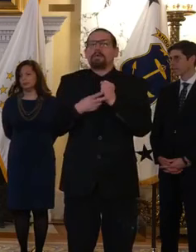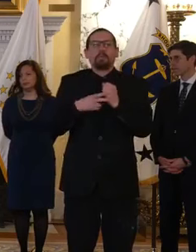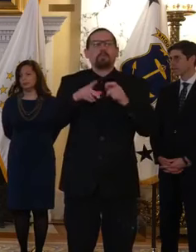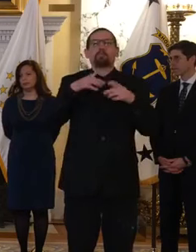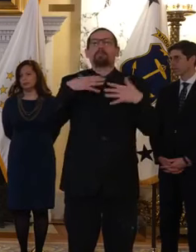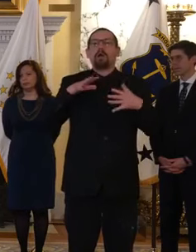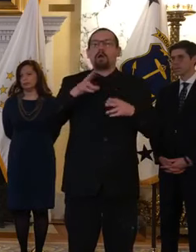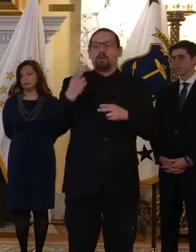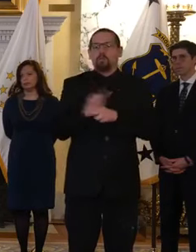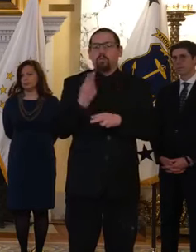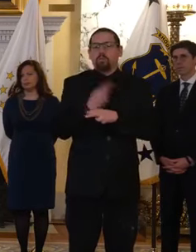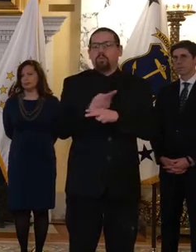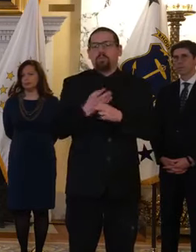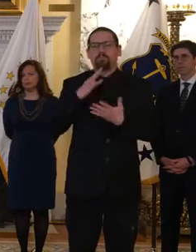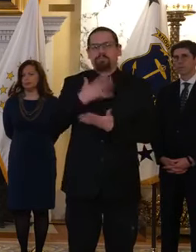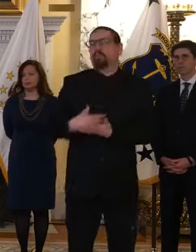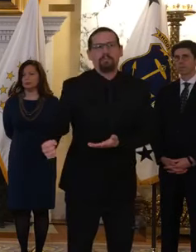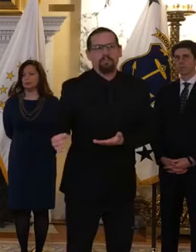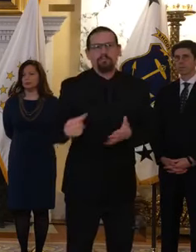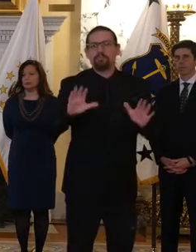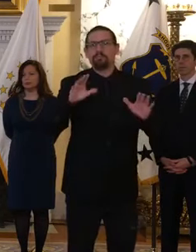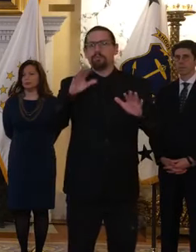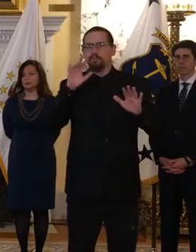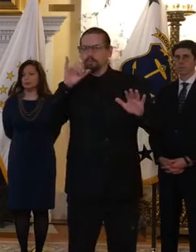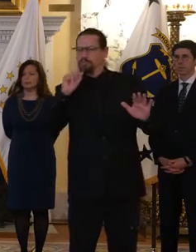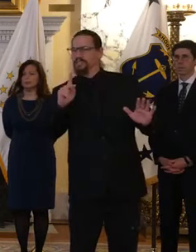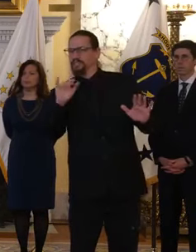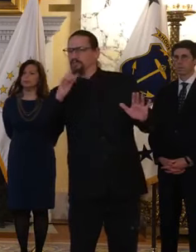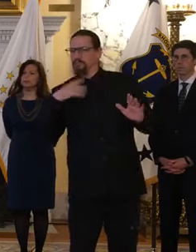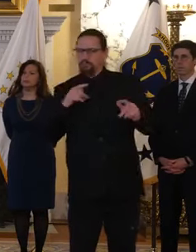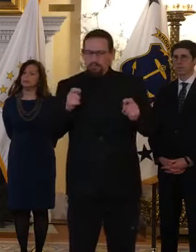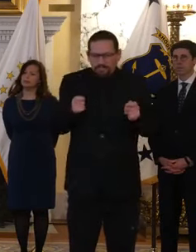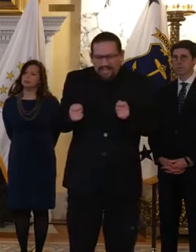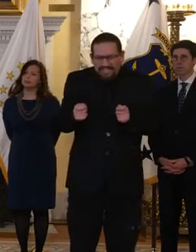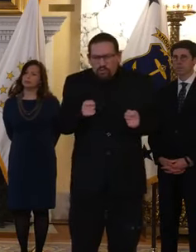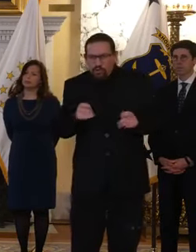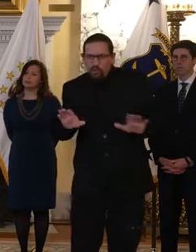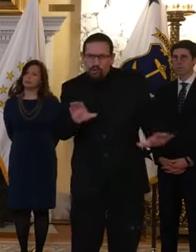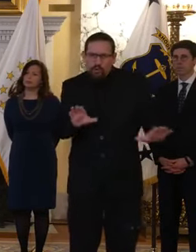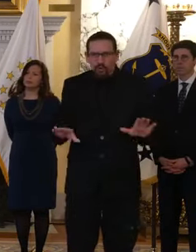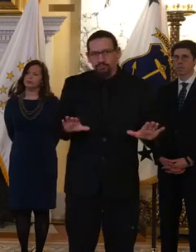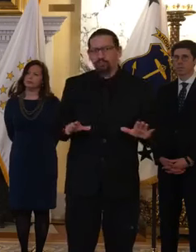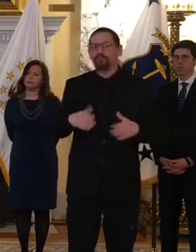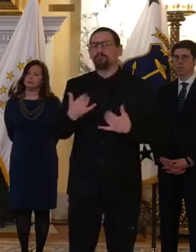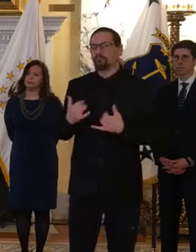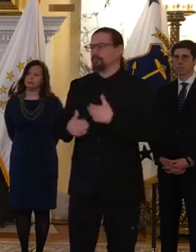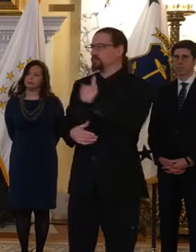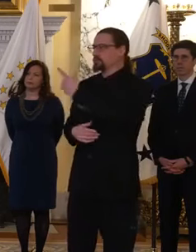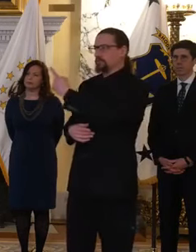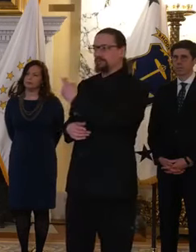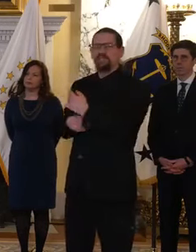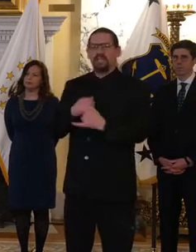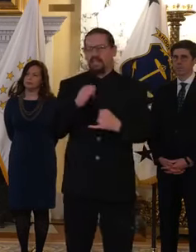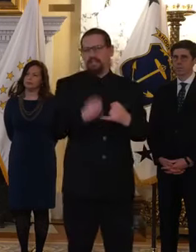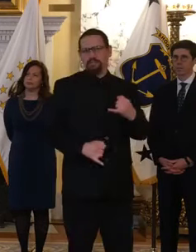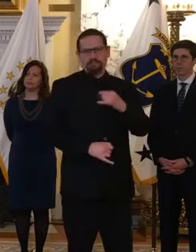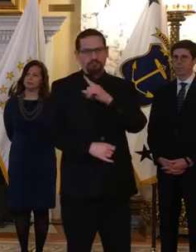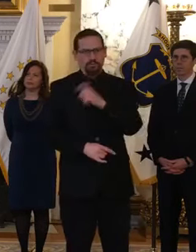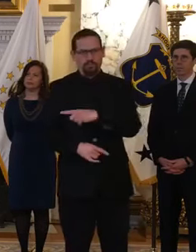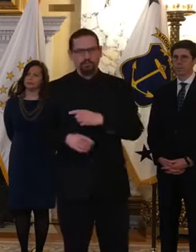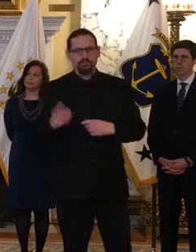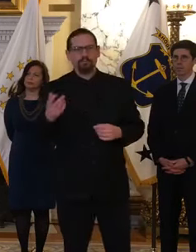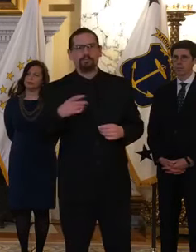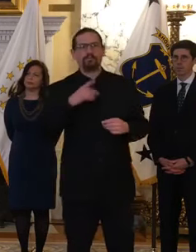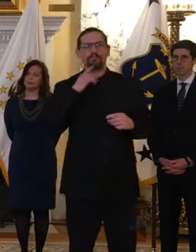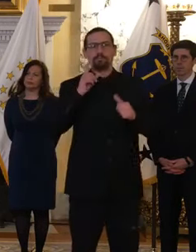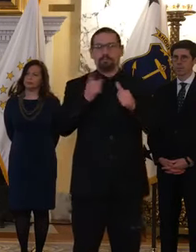critical. Thank you. Our last question today. Are Rhode Islanders being tested for flu A and B before they are tested for COVID-19?